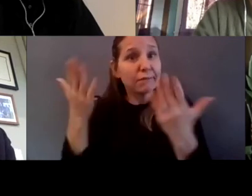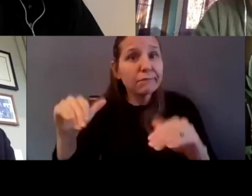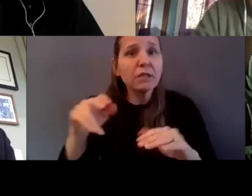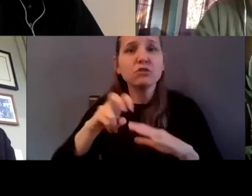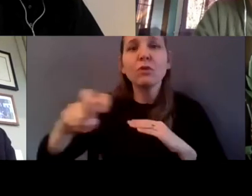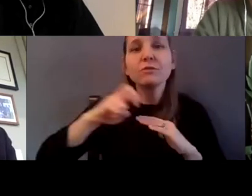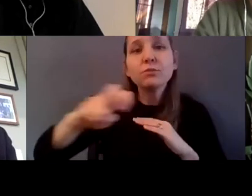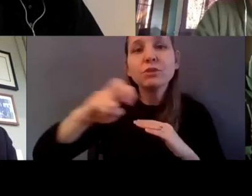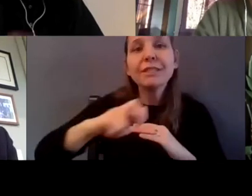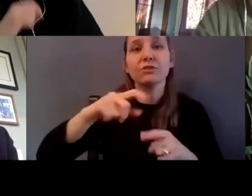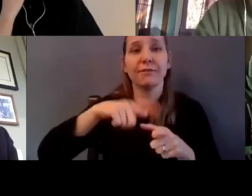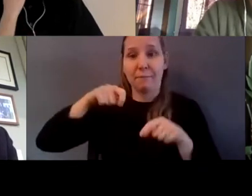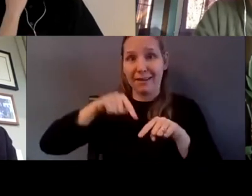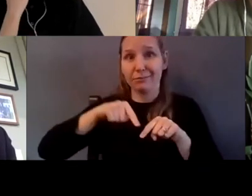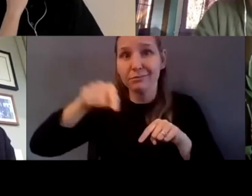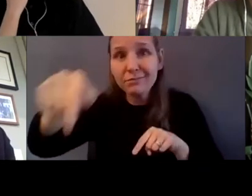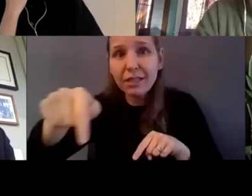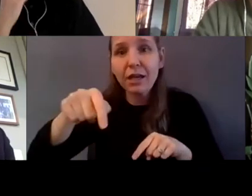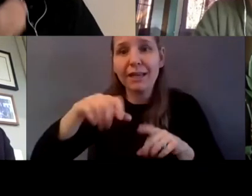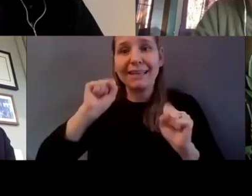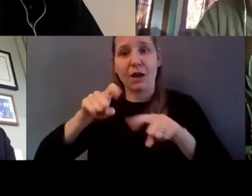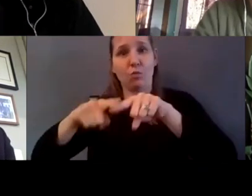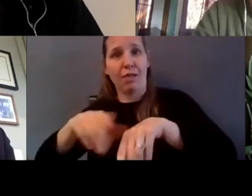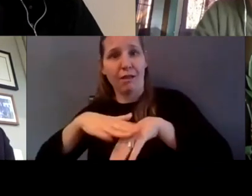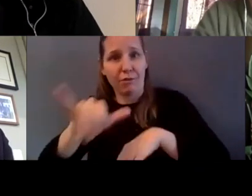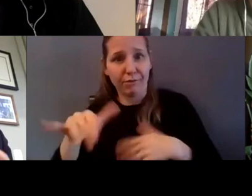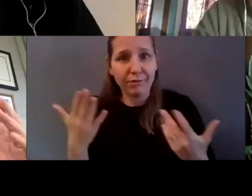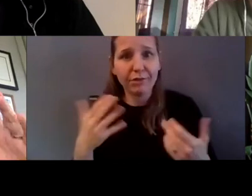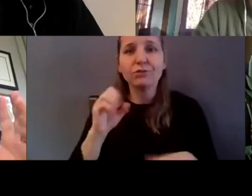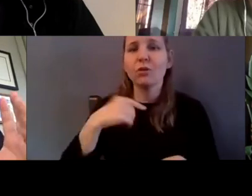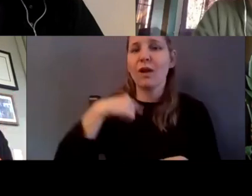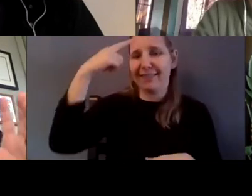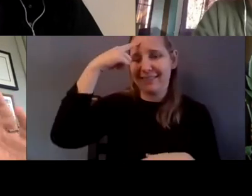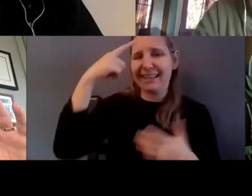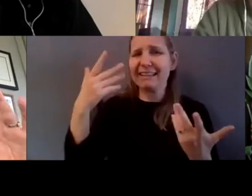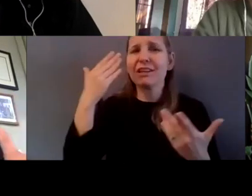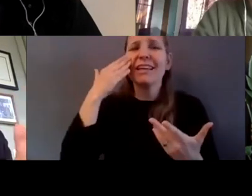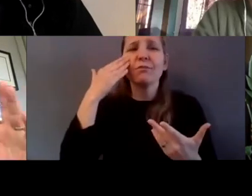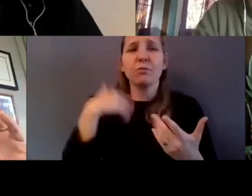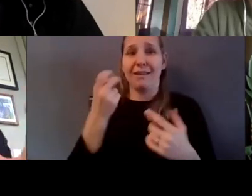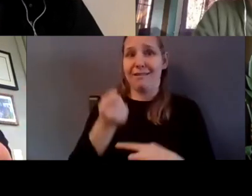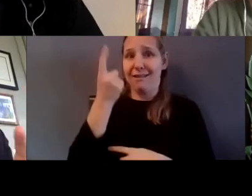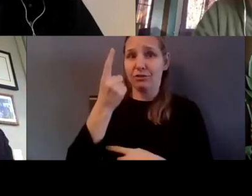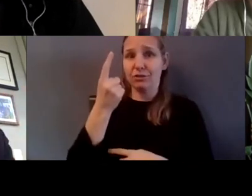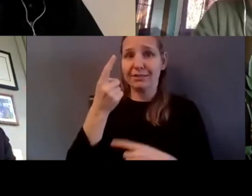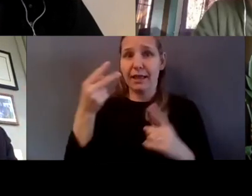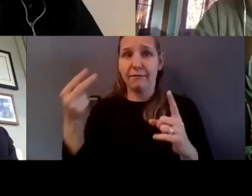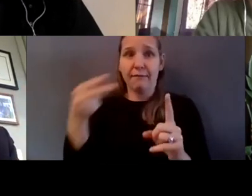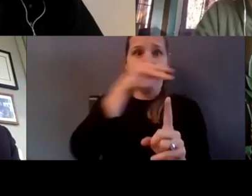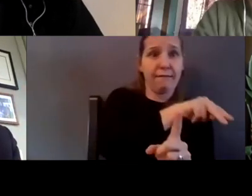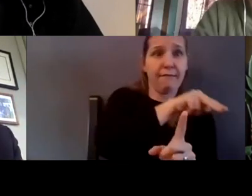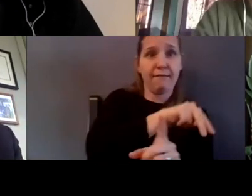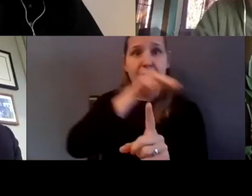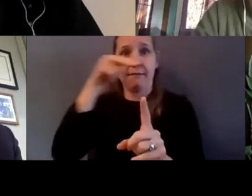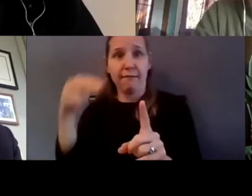to get people back and forth reliably? So I think when we know the power of the other side of the equation to shape an